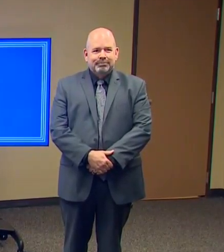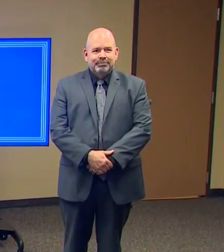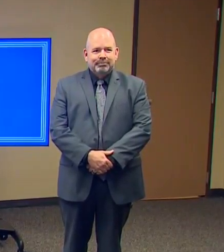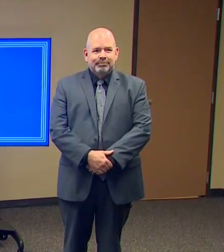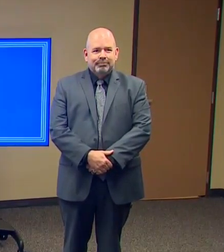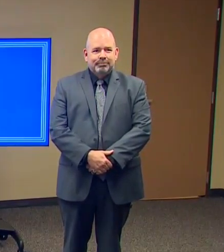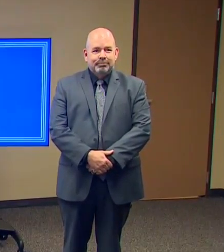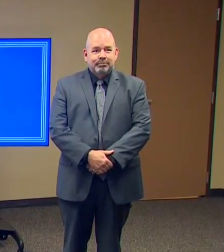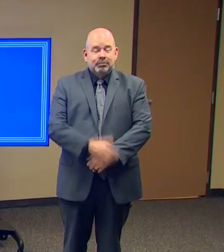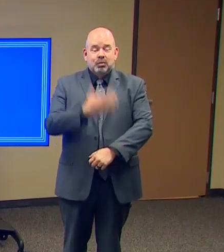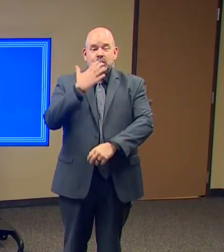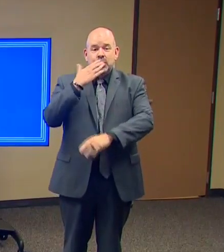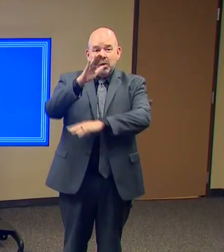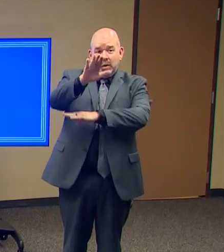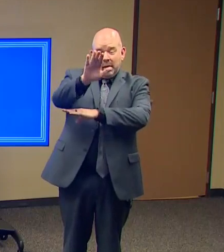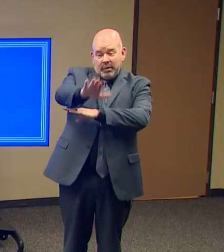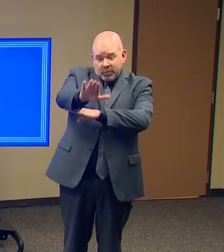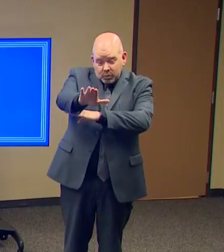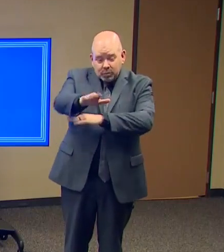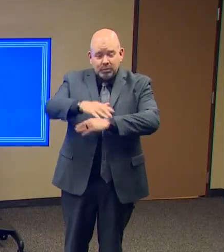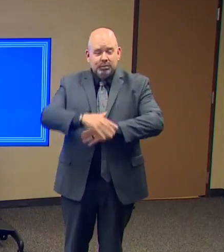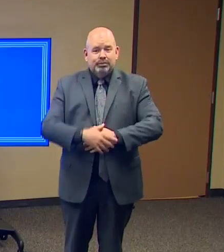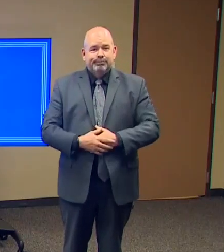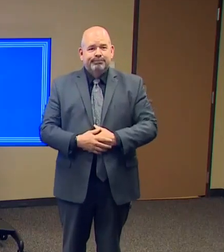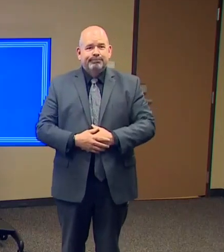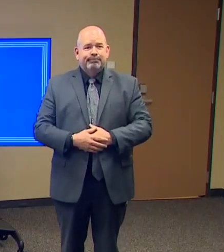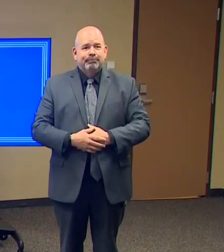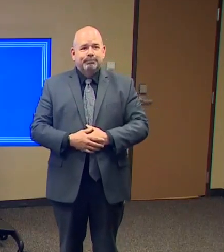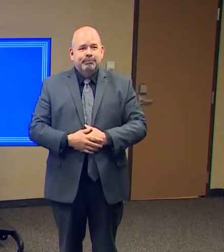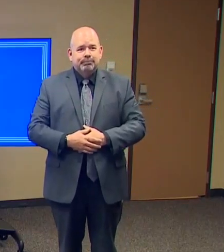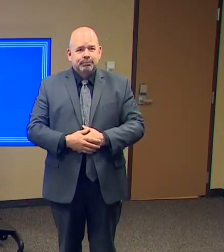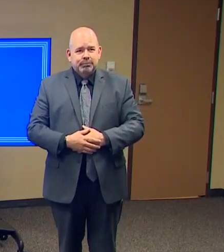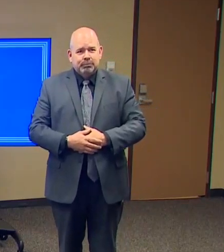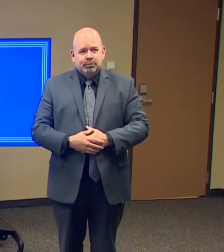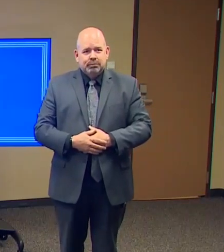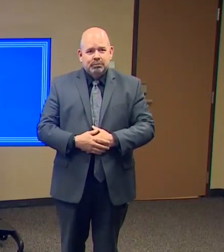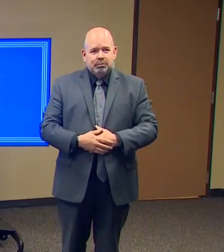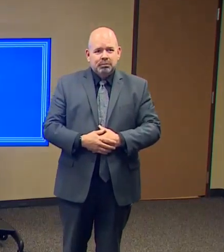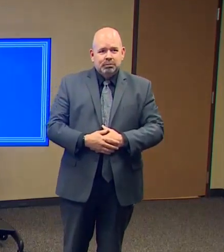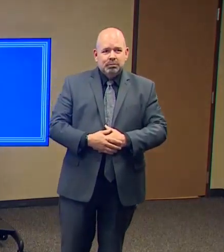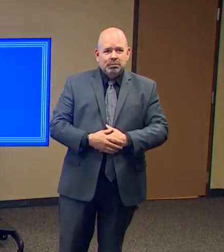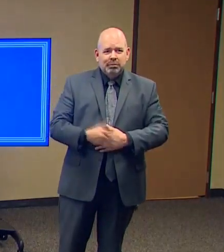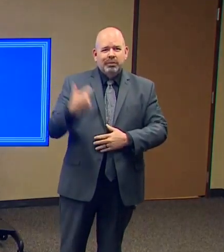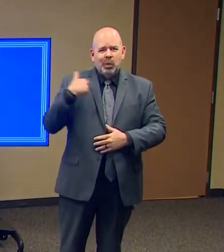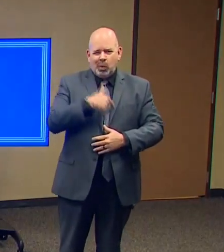Good afternoon, everyone. We want to bring to you some numbers today.